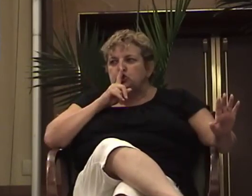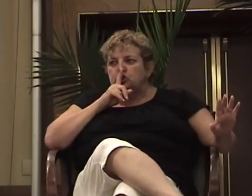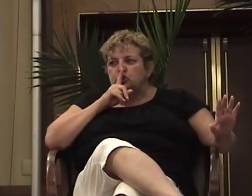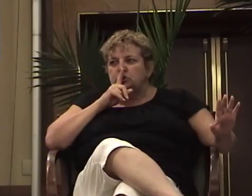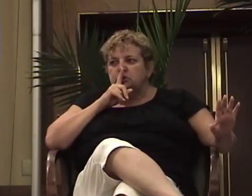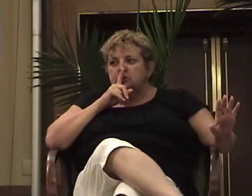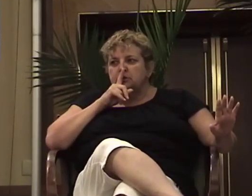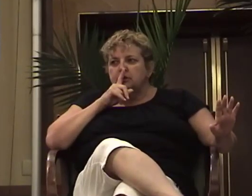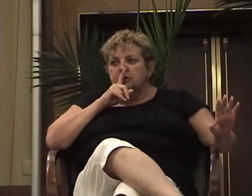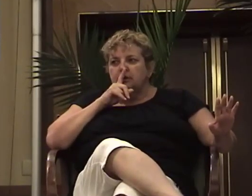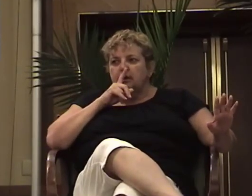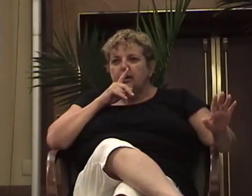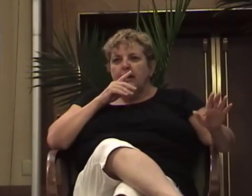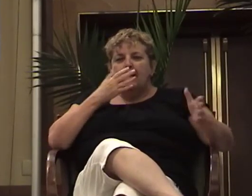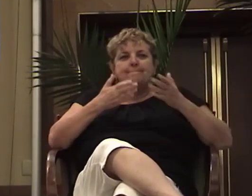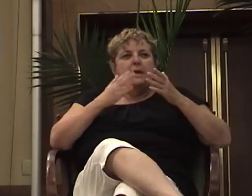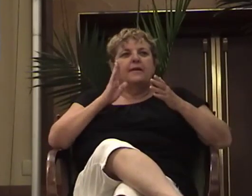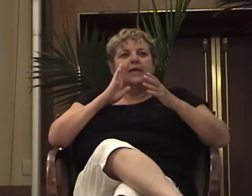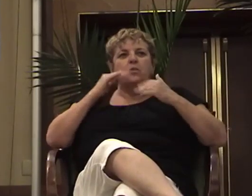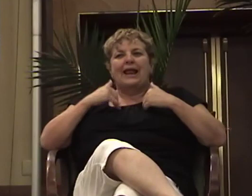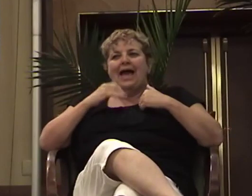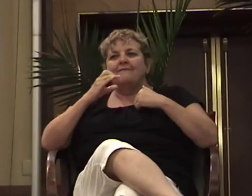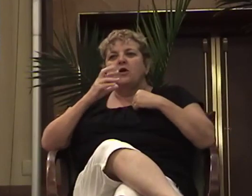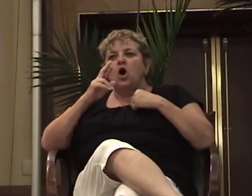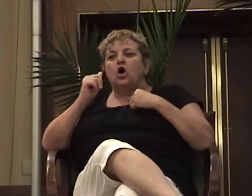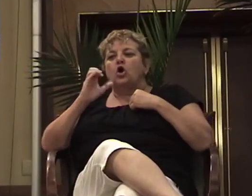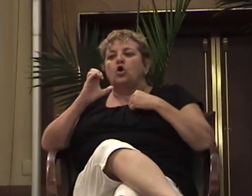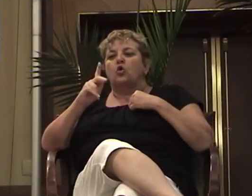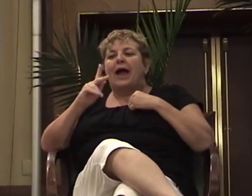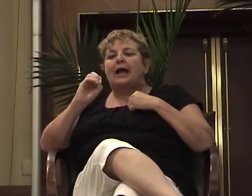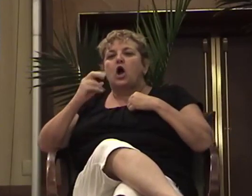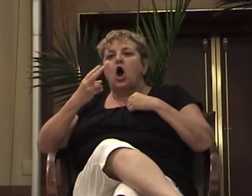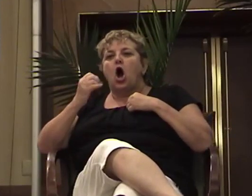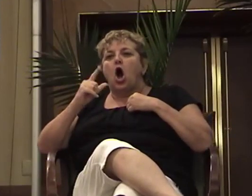say anything. Maybe they'll come up with a Crackaholics Anonymous, but right now you're in AA. And we deal with alcohol.